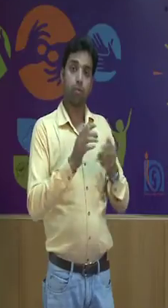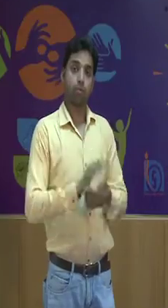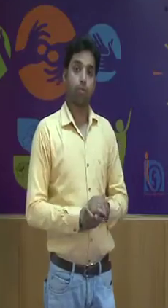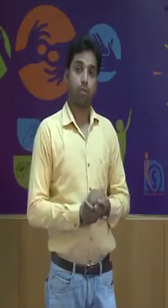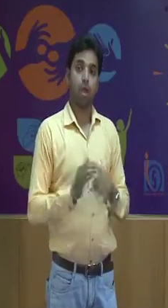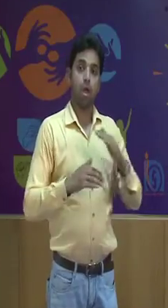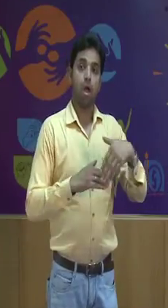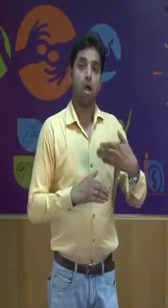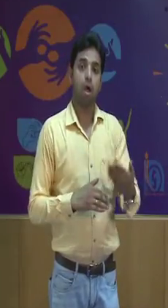After independence,